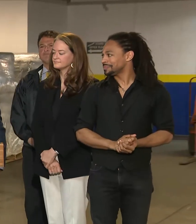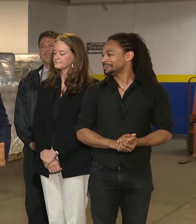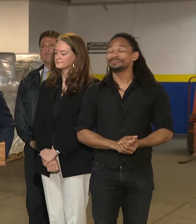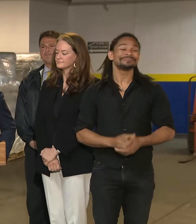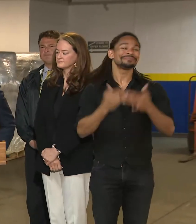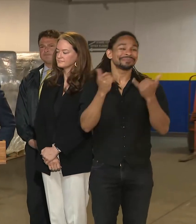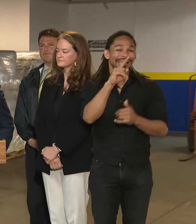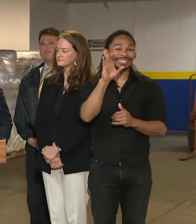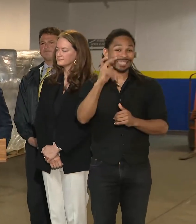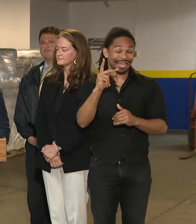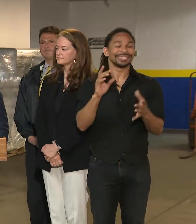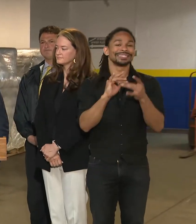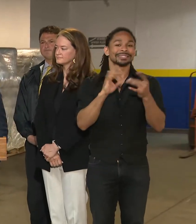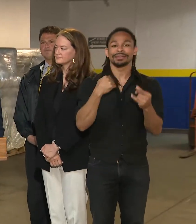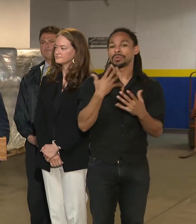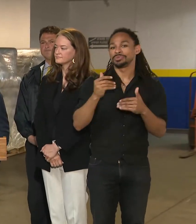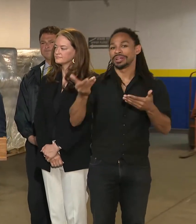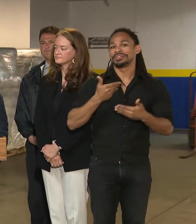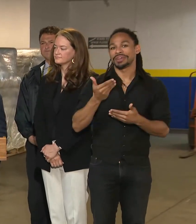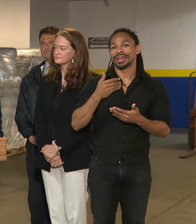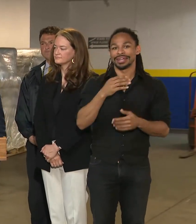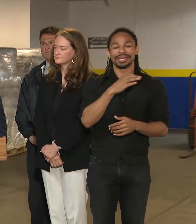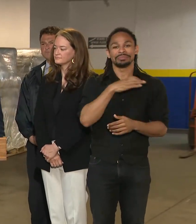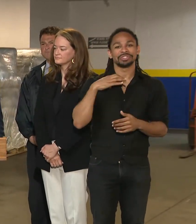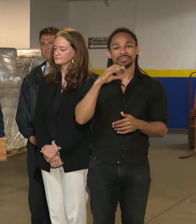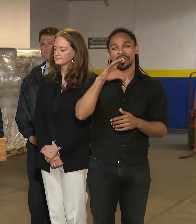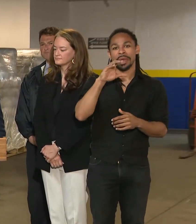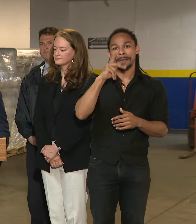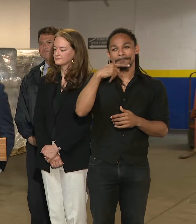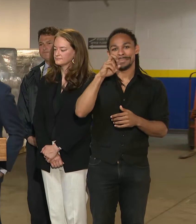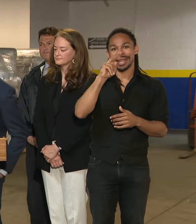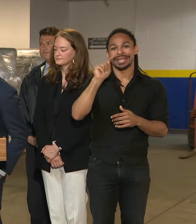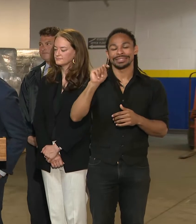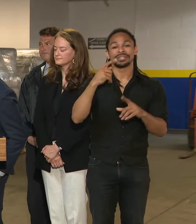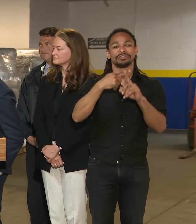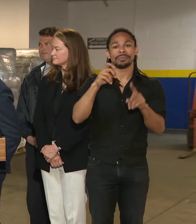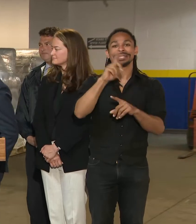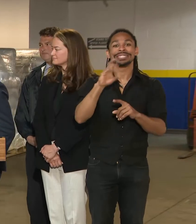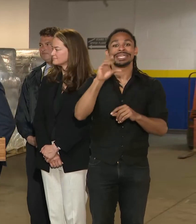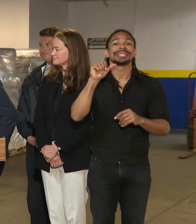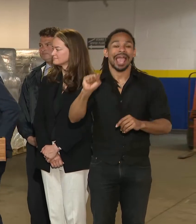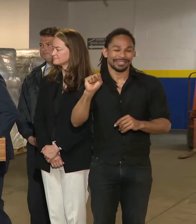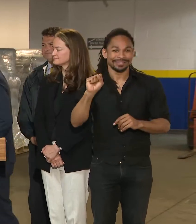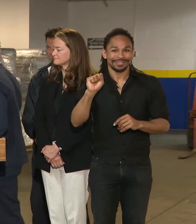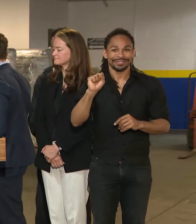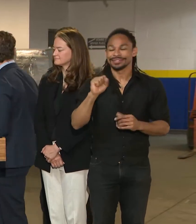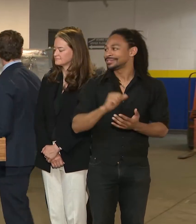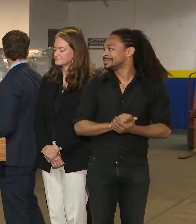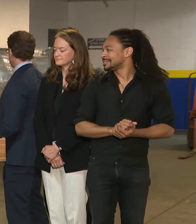I'd like to invite my friend, Commissioner Pinnock from DCAS, the microphone.